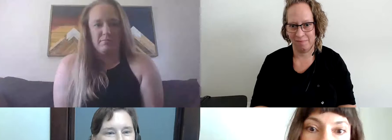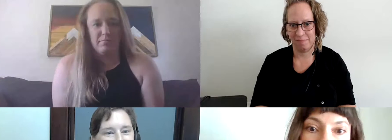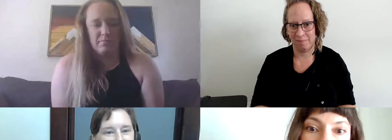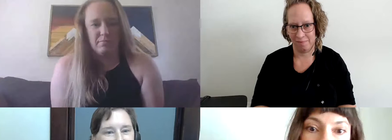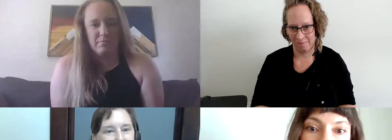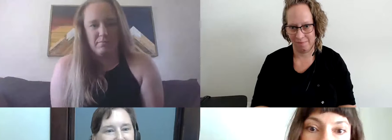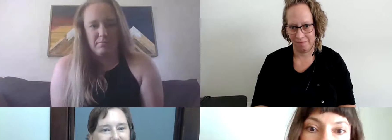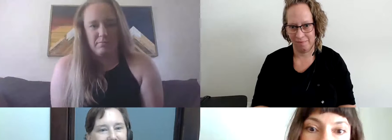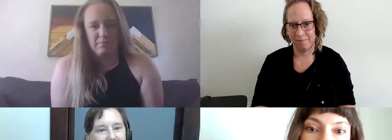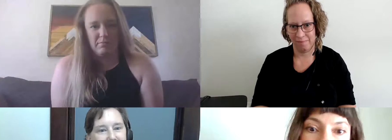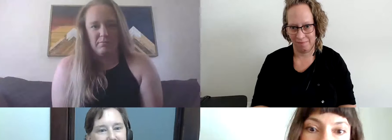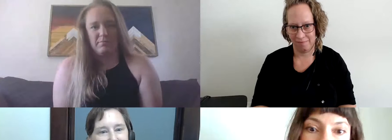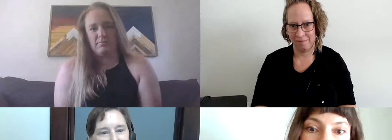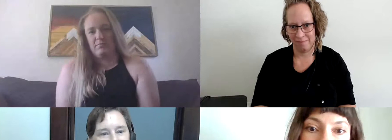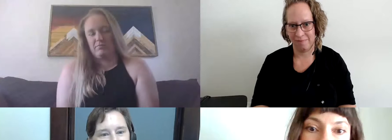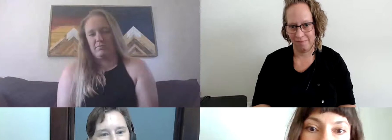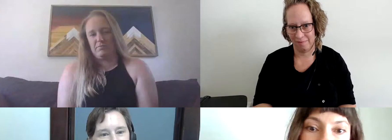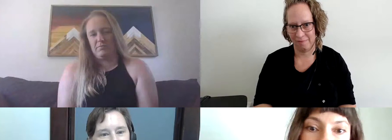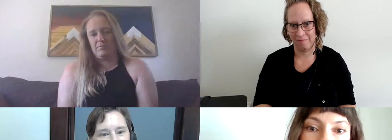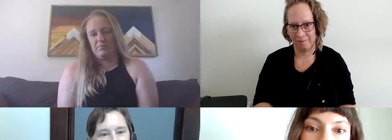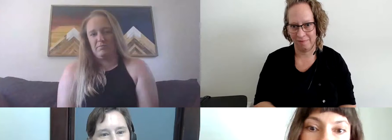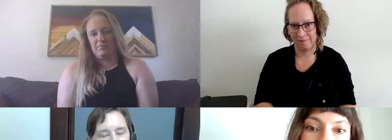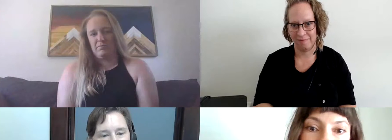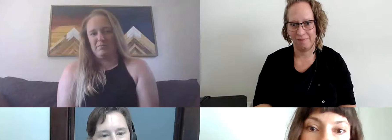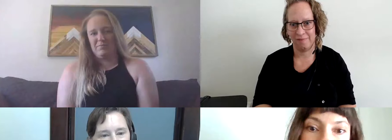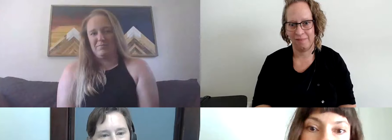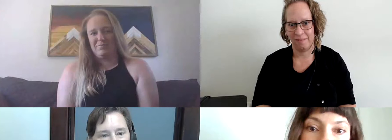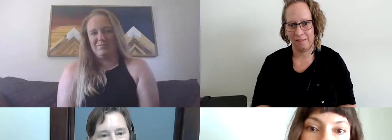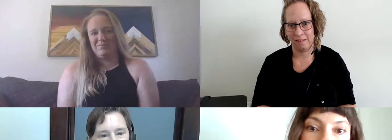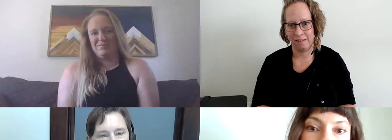And this is Kirsten speaking. All right.